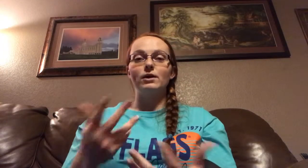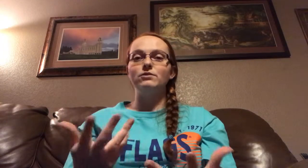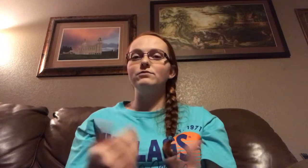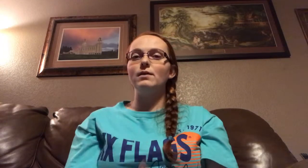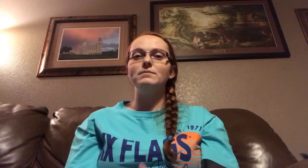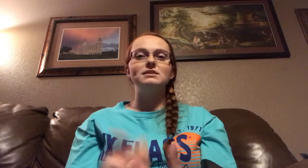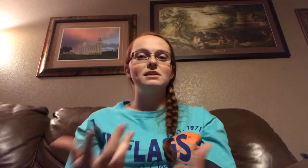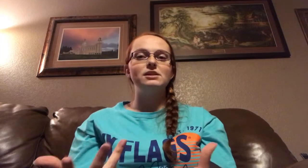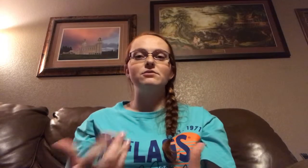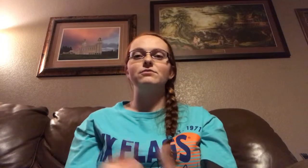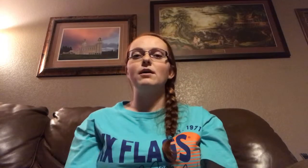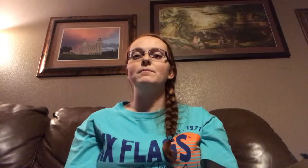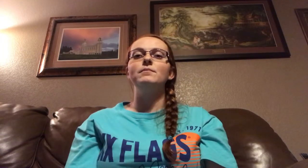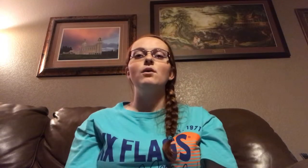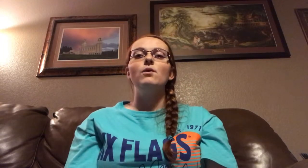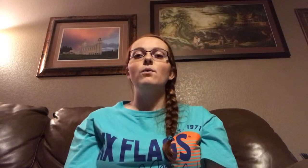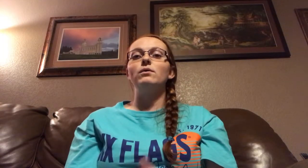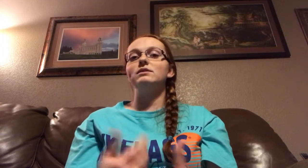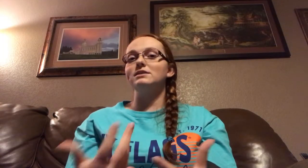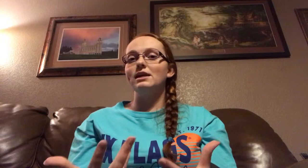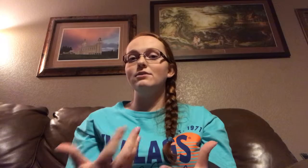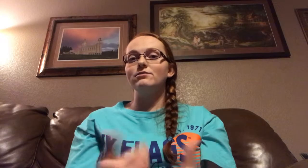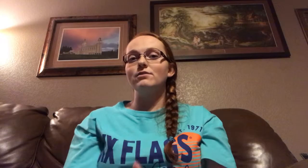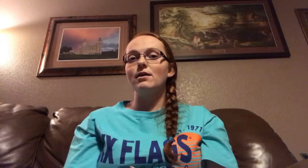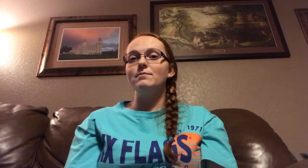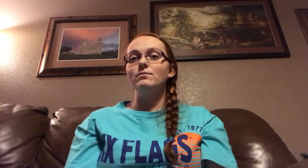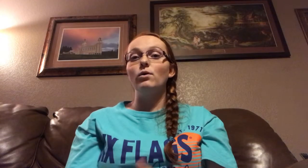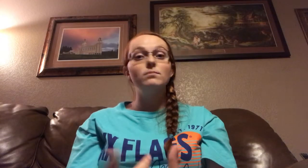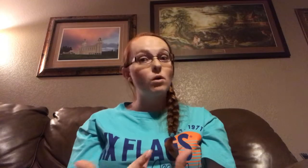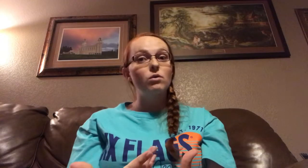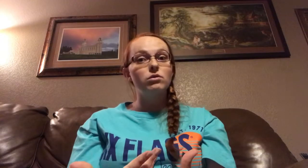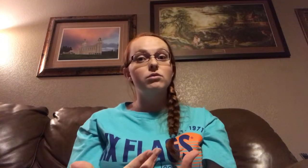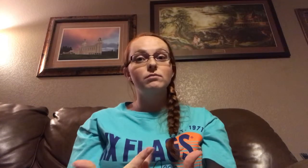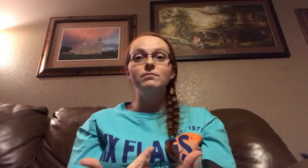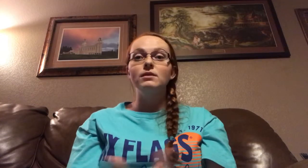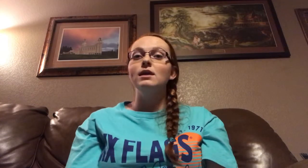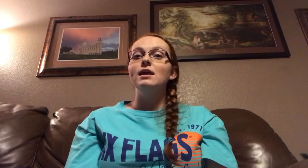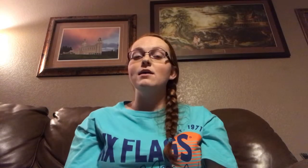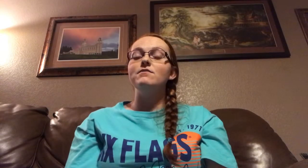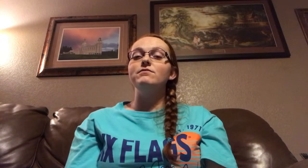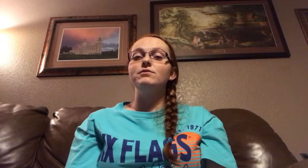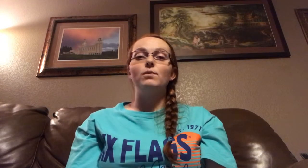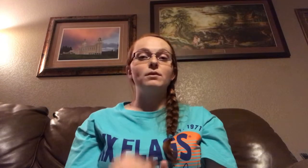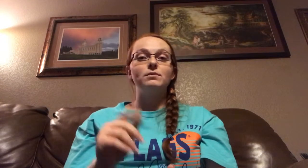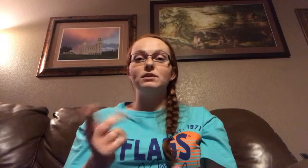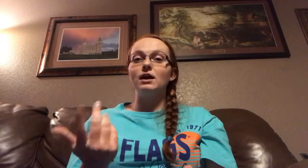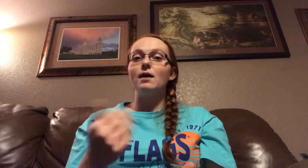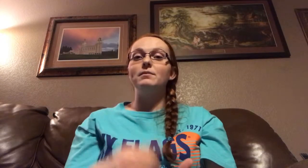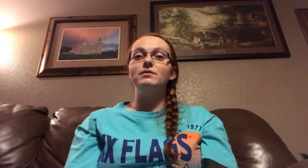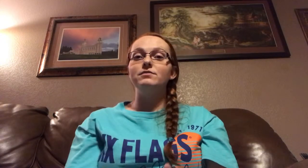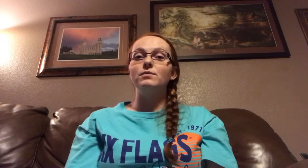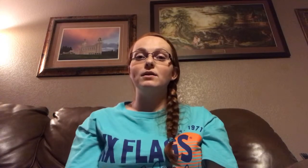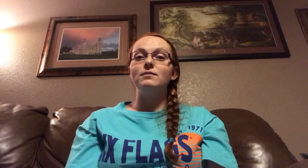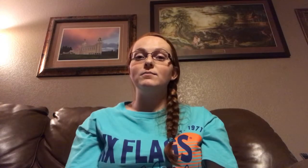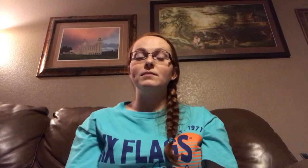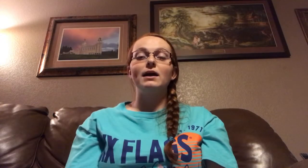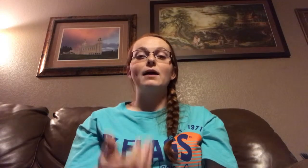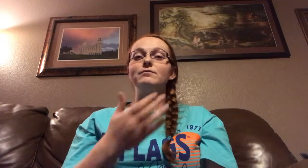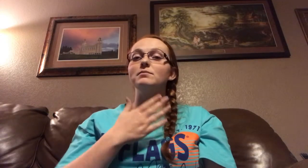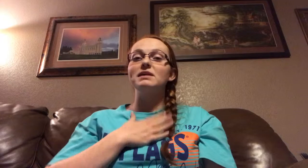you're from, the city you're from, or the state you're from, or both. If you want to put the comma, if you want to, like I'm from